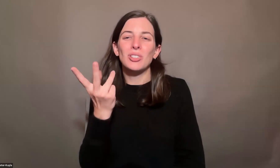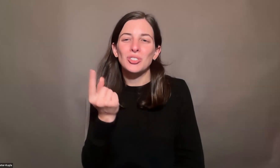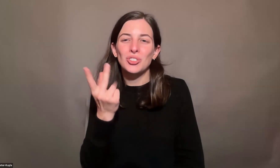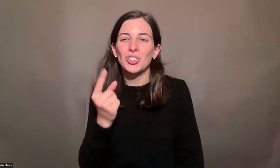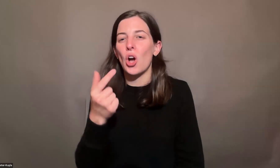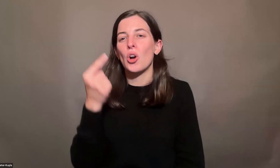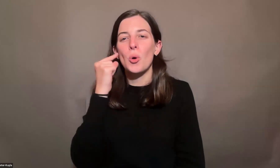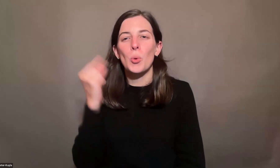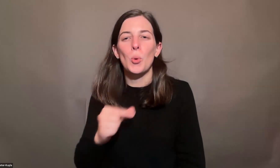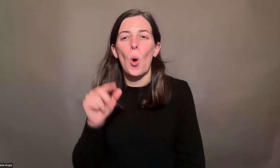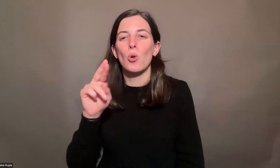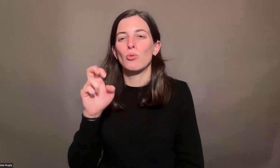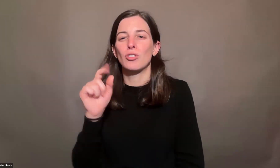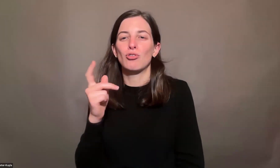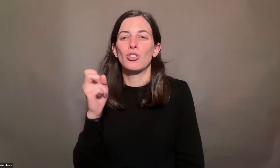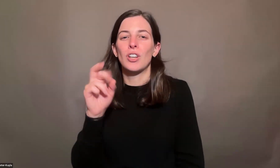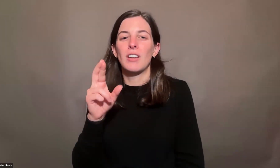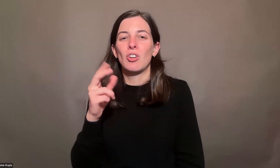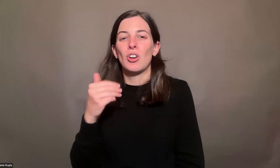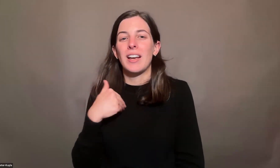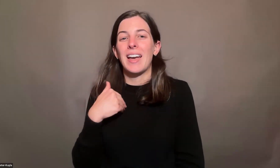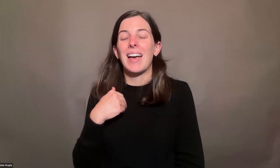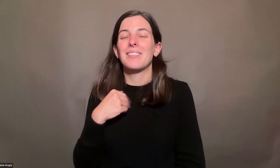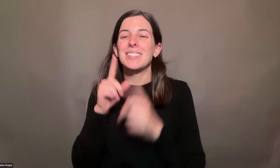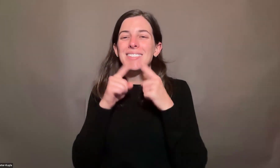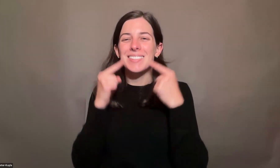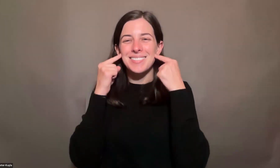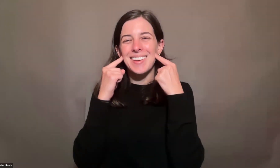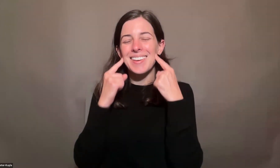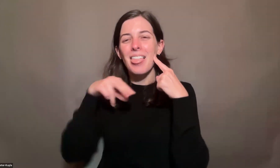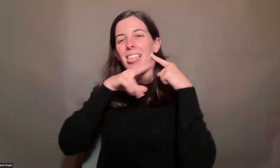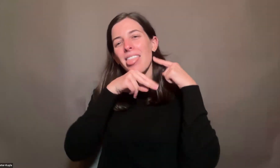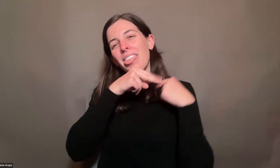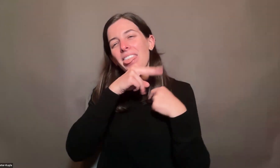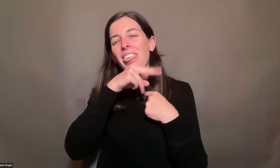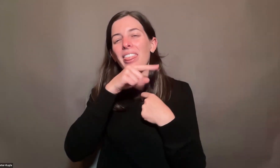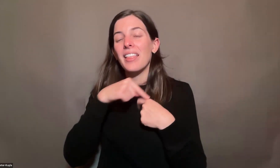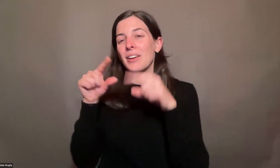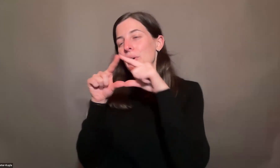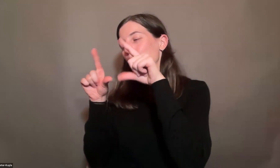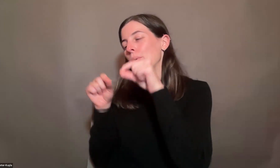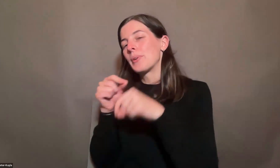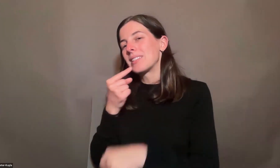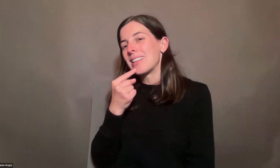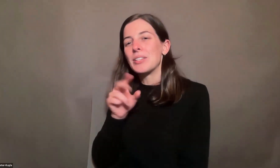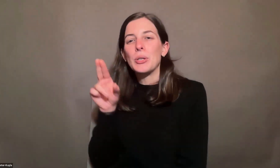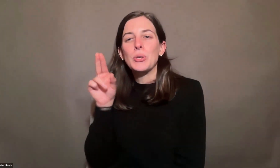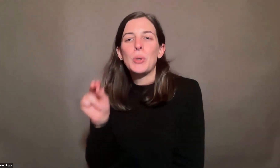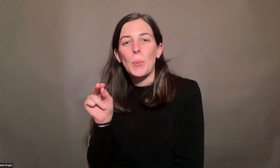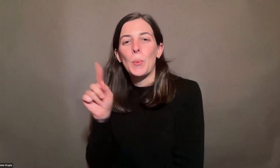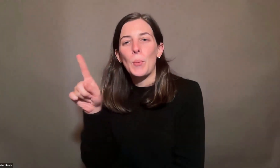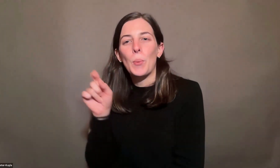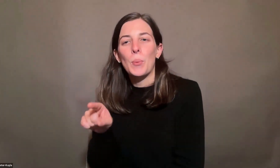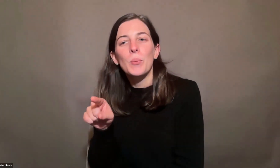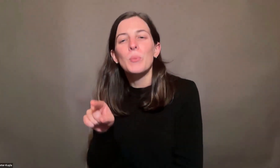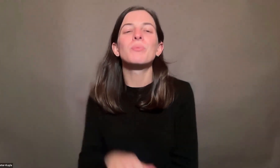their tongue hanging out, and the speech bubble reads no. And the question he's answering is, are headers and footers accessible? Page headers